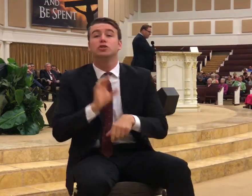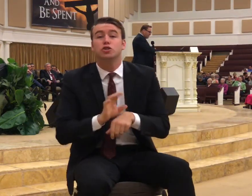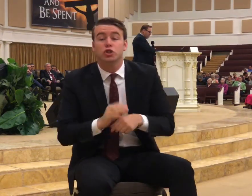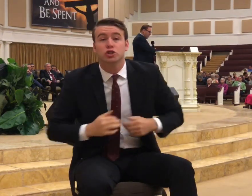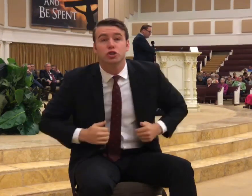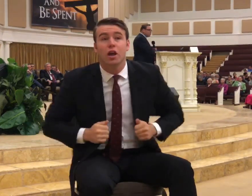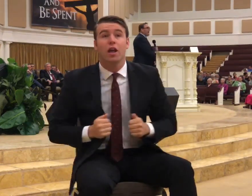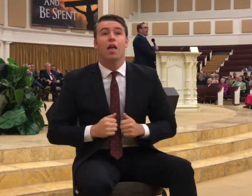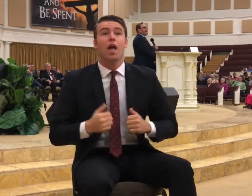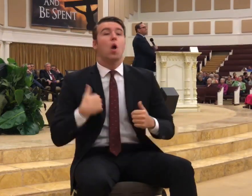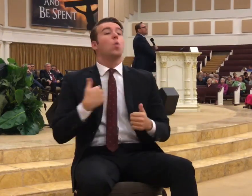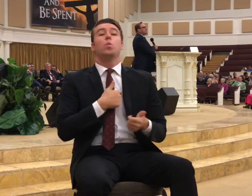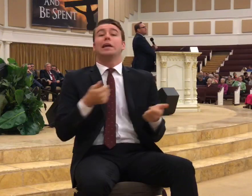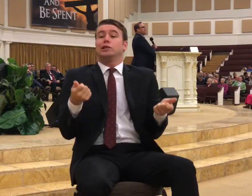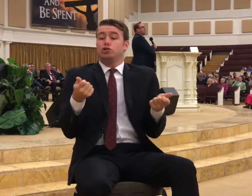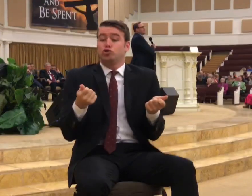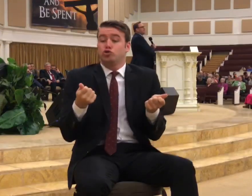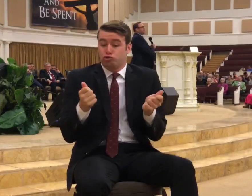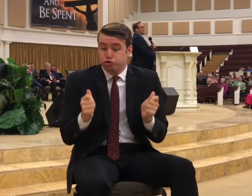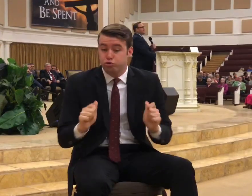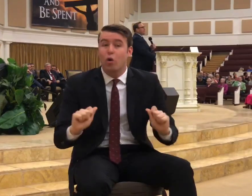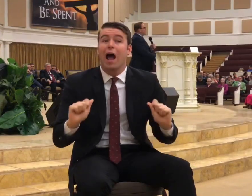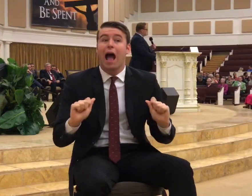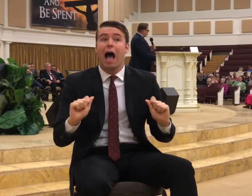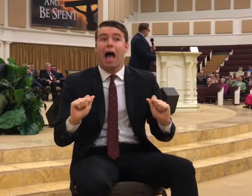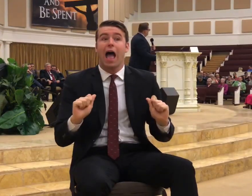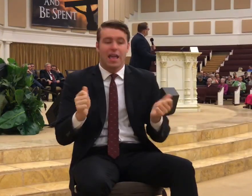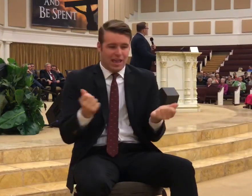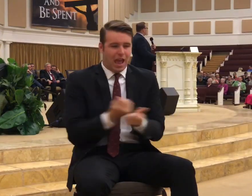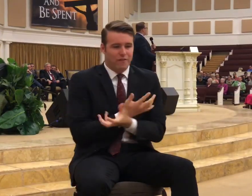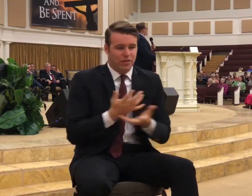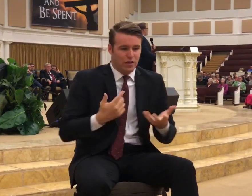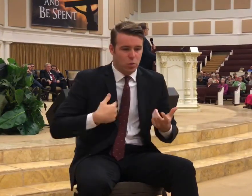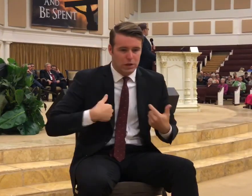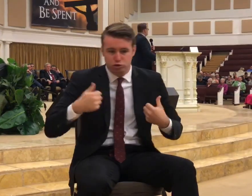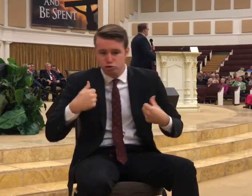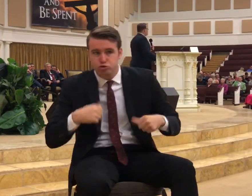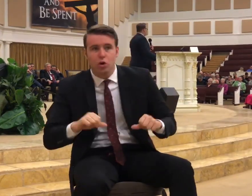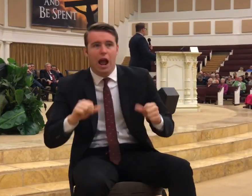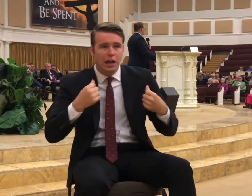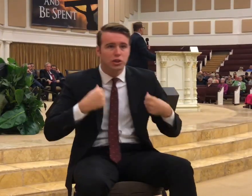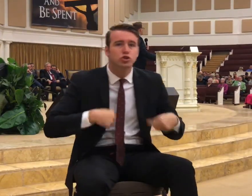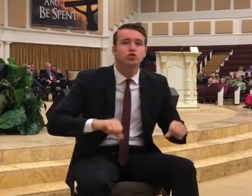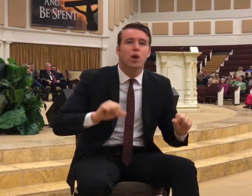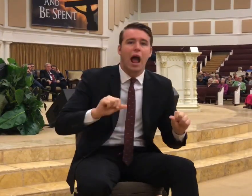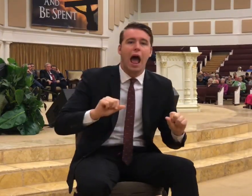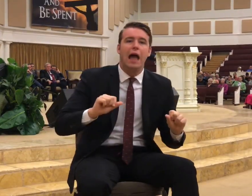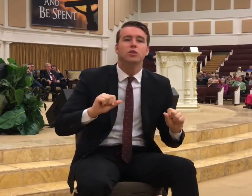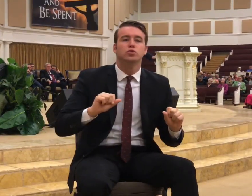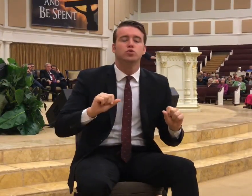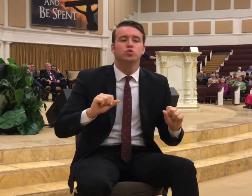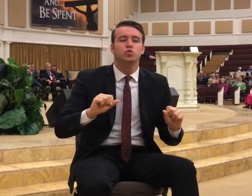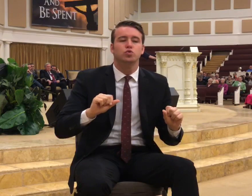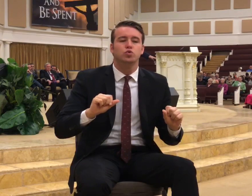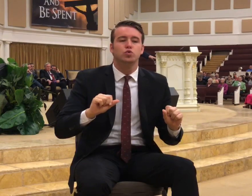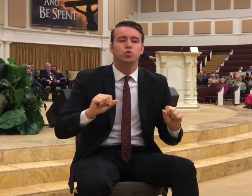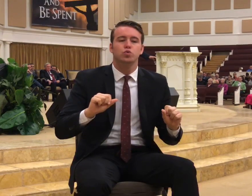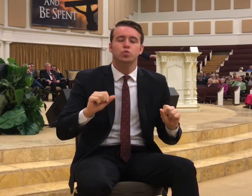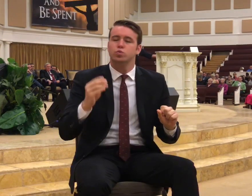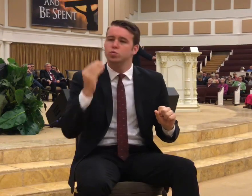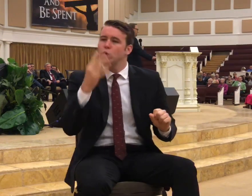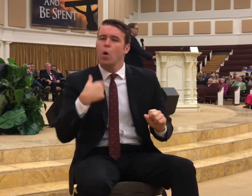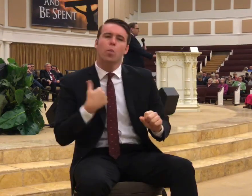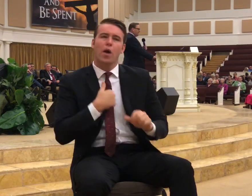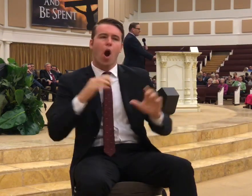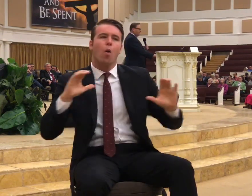get it right, but we try everything that we do to fit within that matrix that we are working